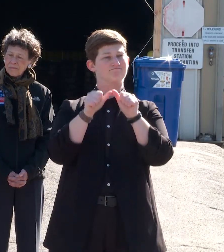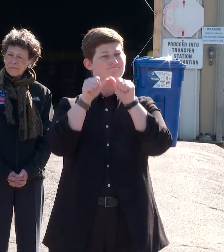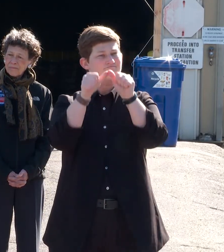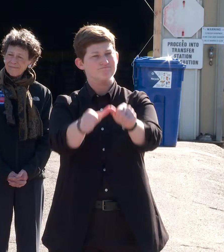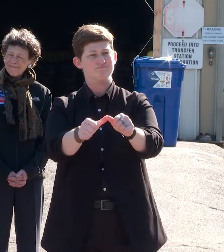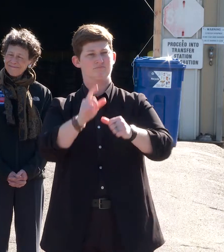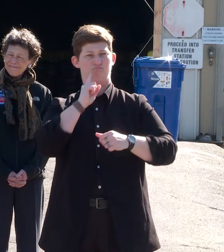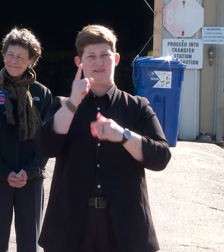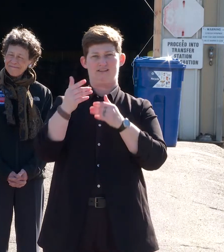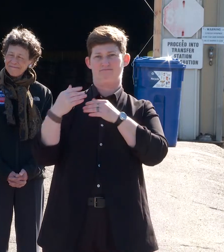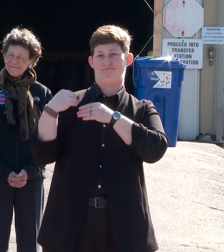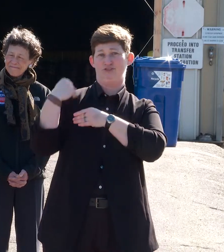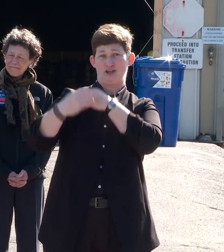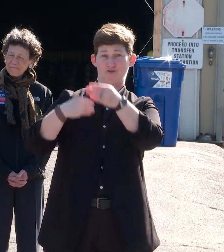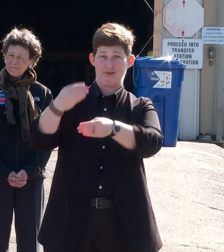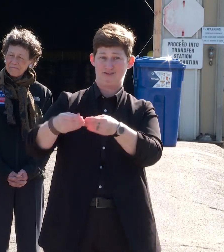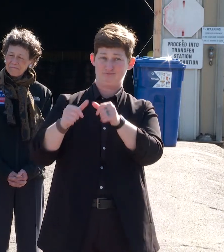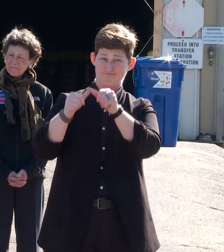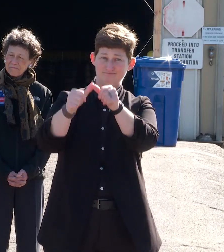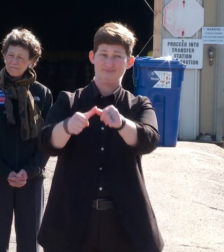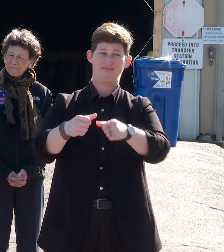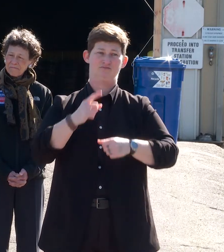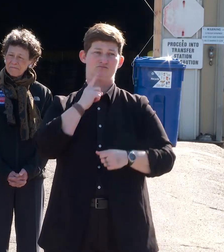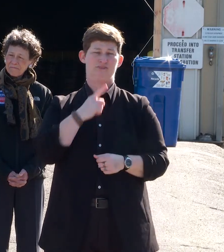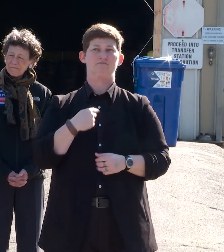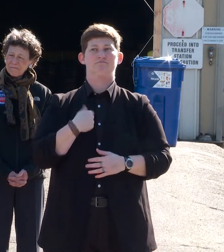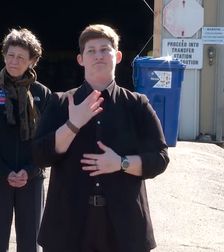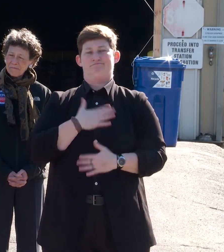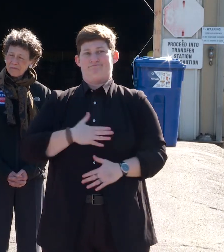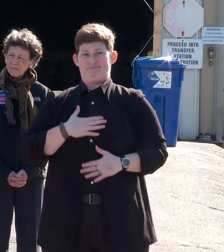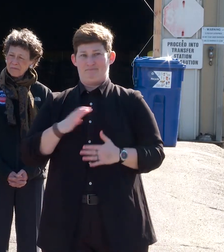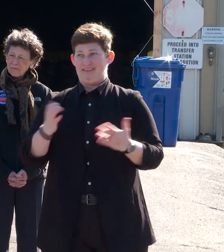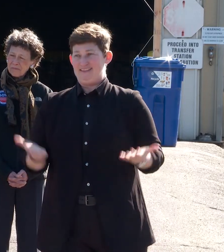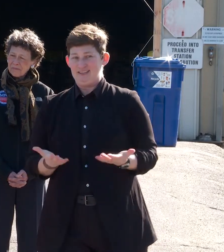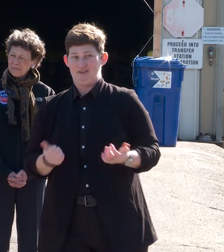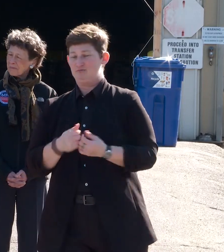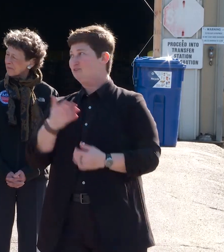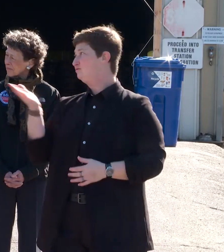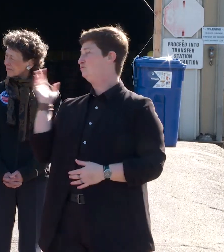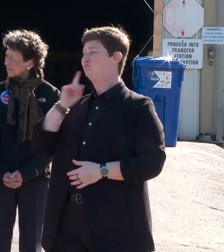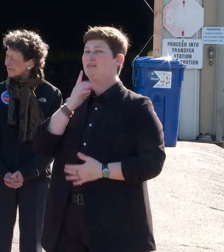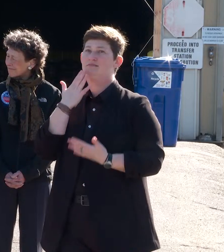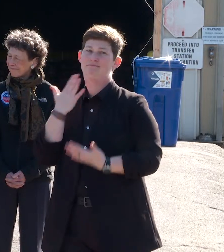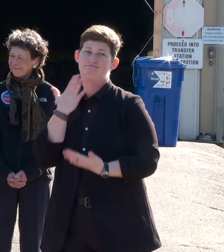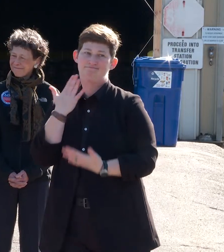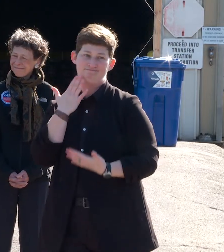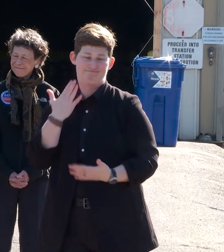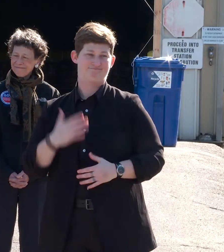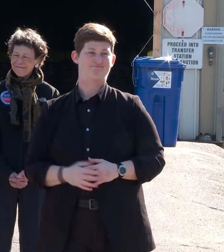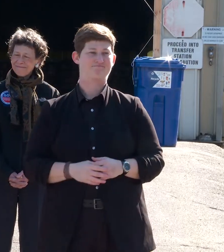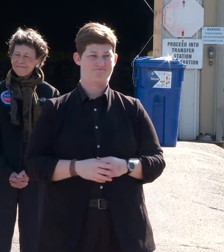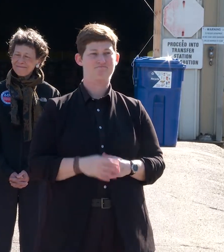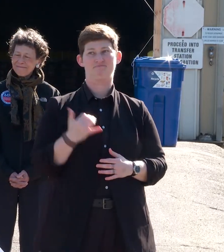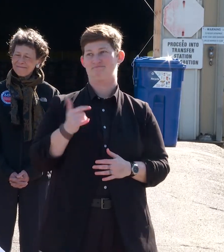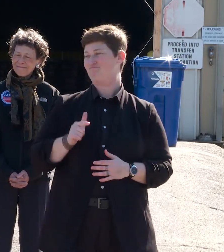to come. So I'm really pleased to be here with all of you. Thank you very much. And I'm not entirely sure who. Okay, so next,